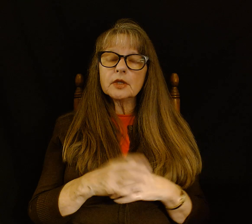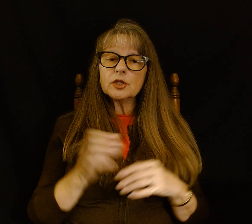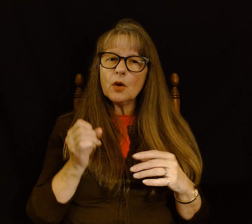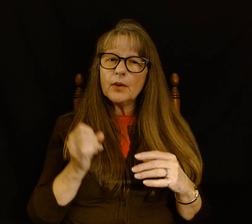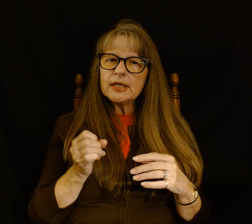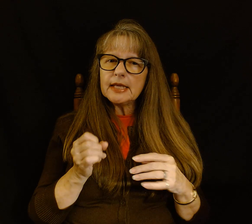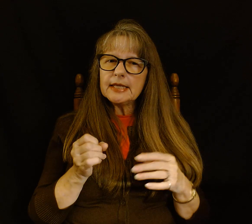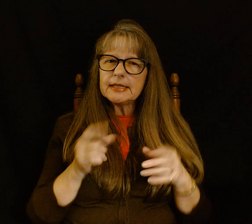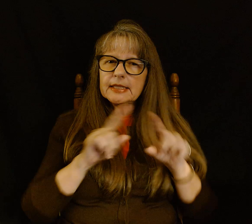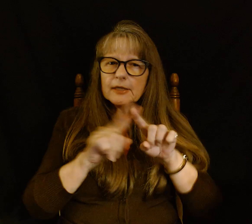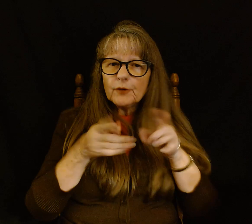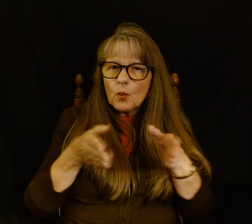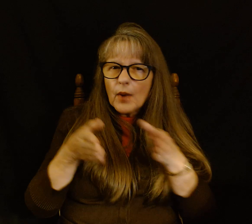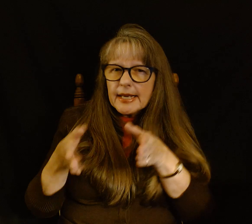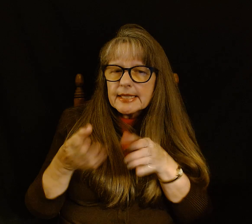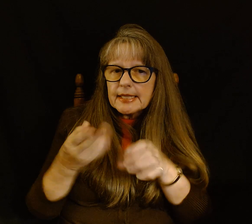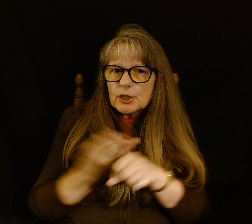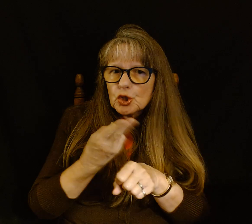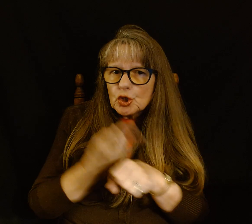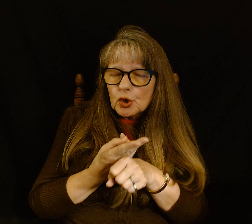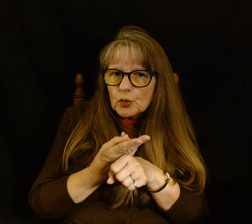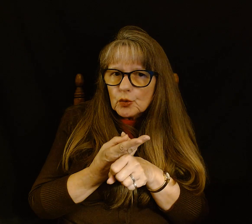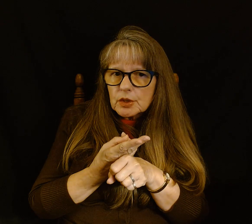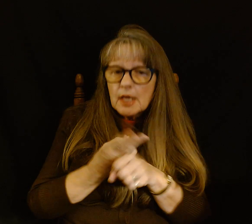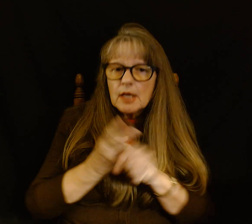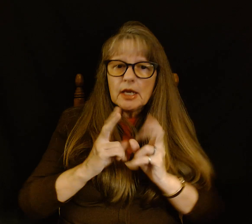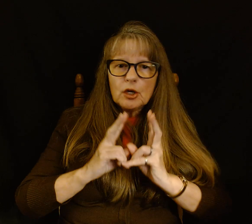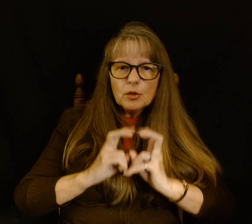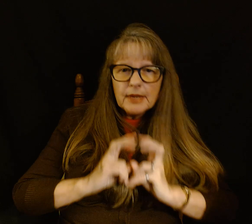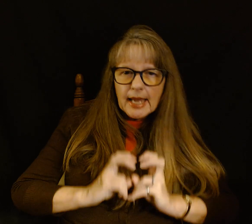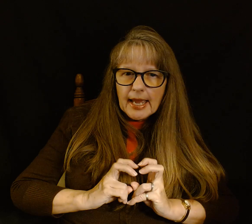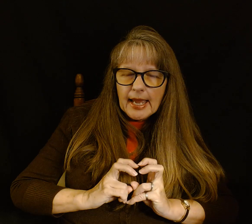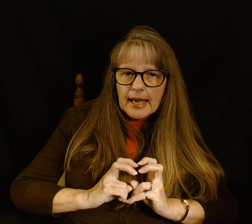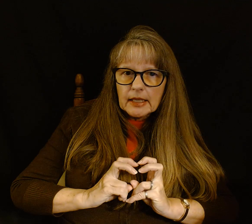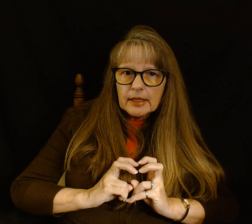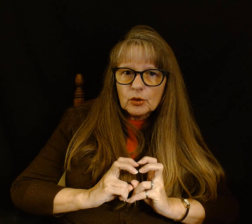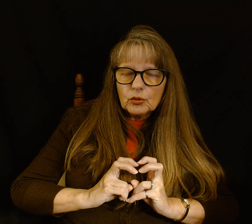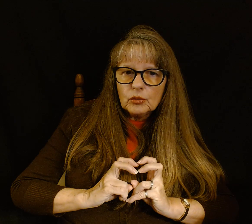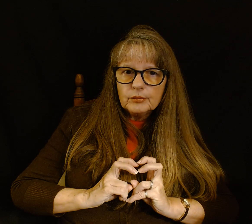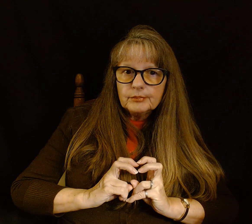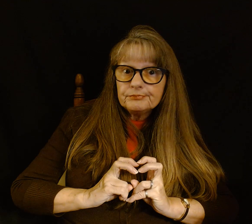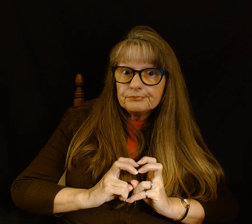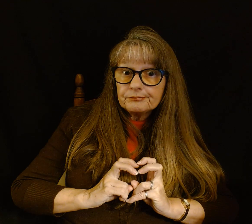So it's the different ways that it's used. It could be analytical